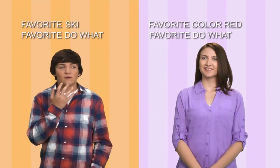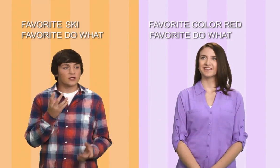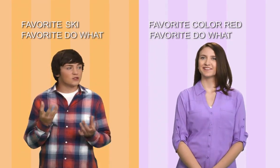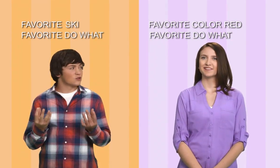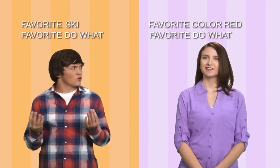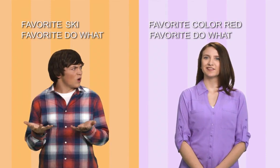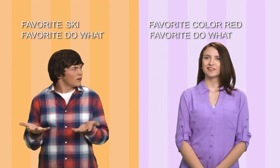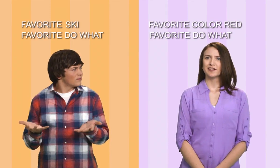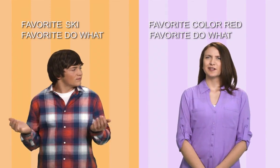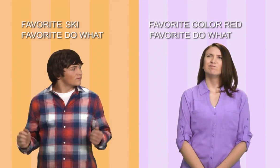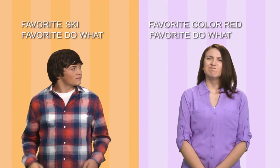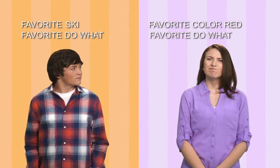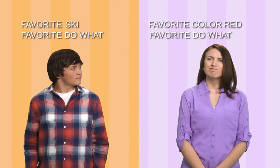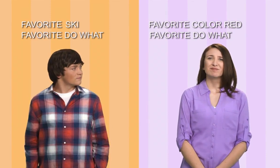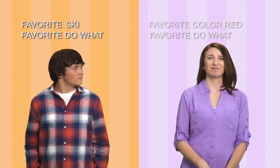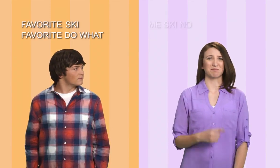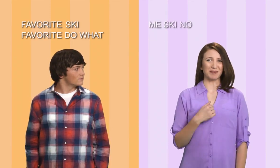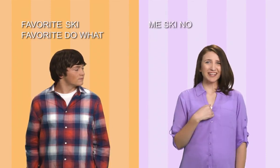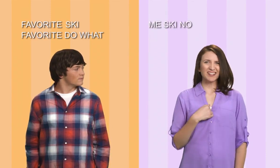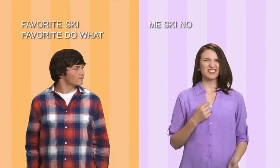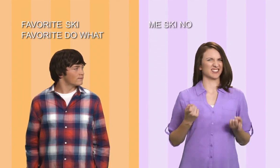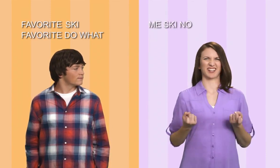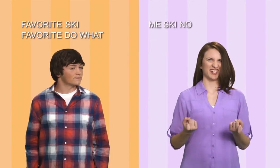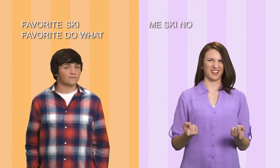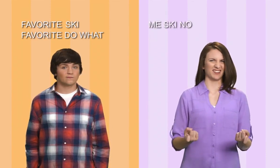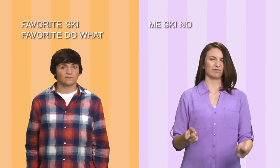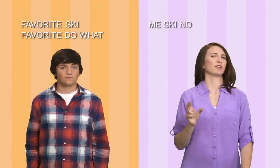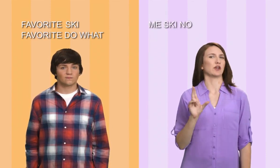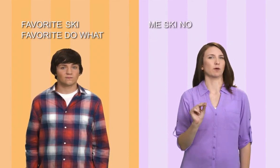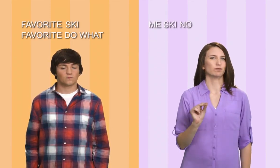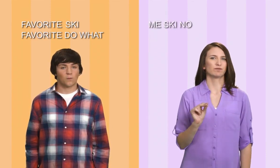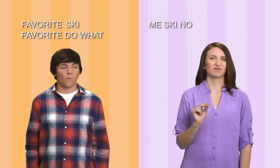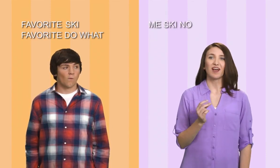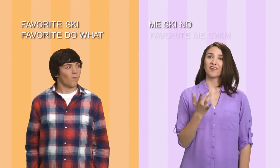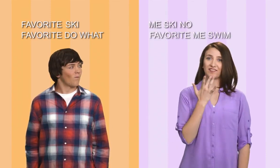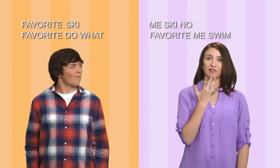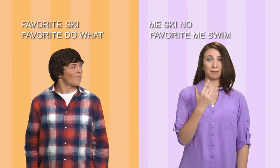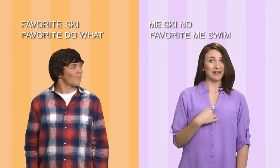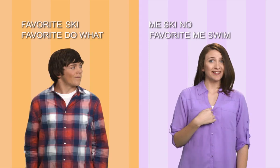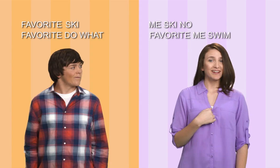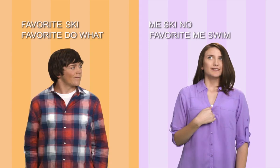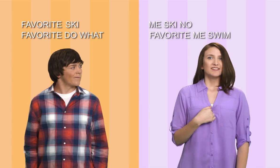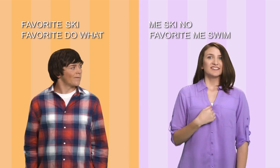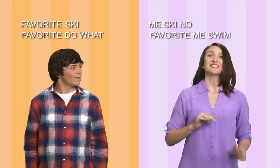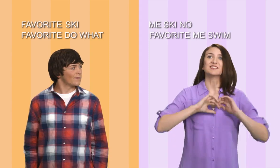Favorite do what? Me ski? No. Favorite me?